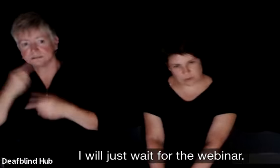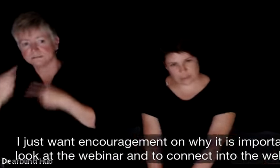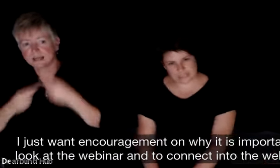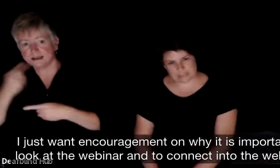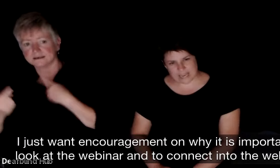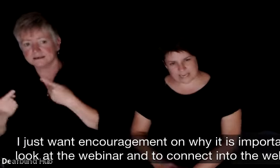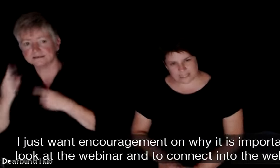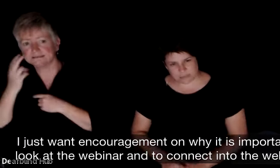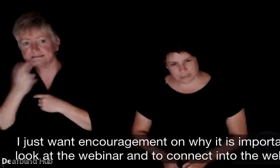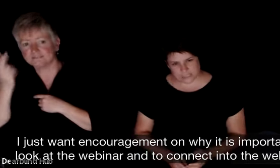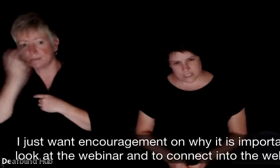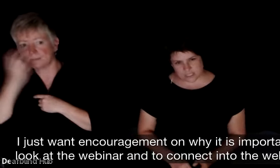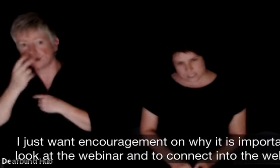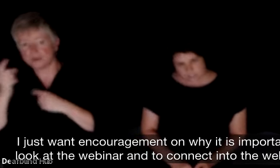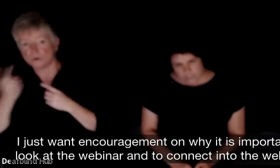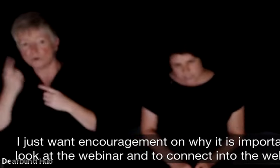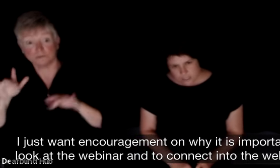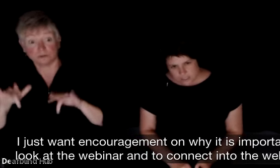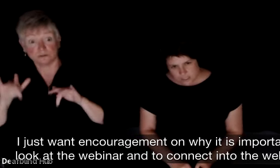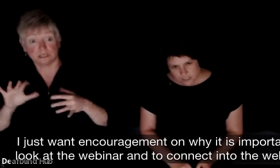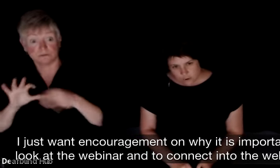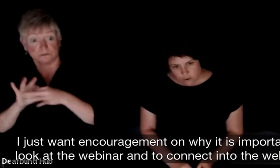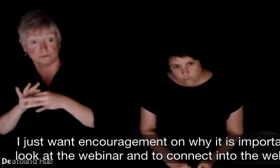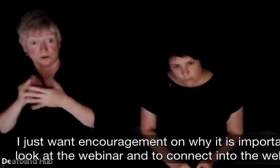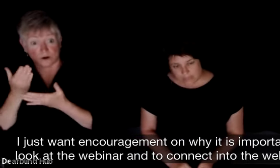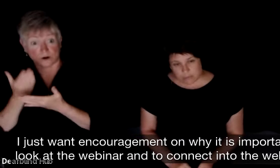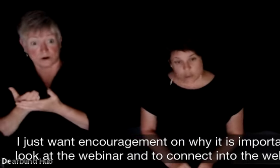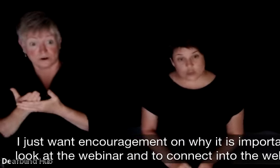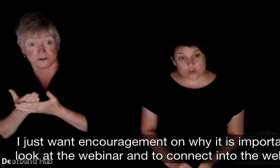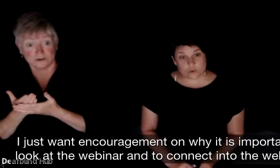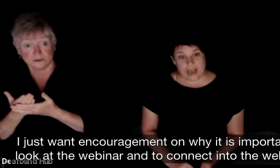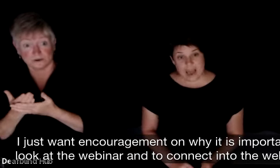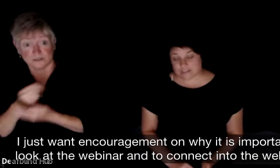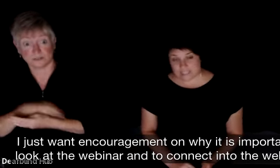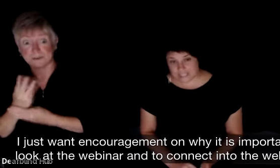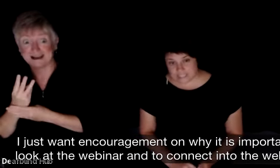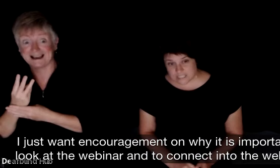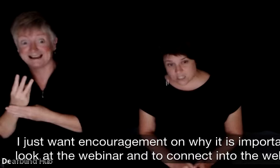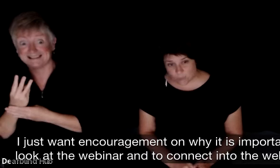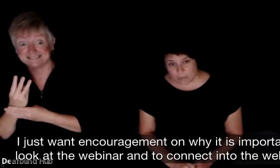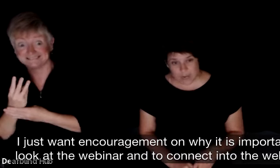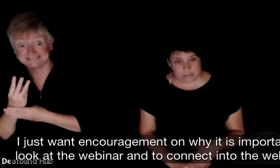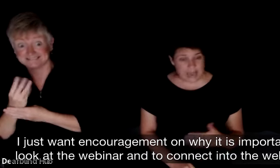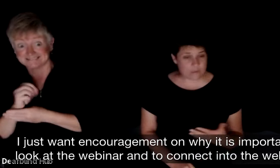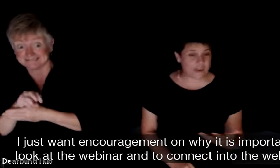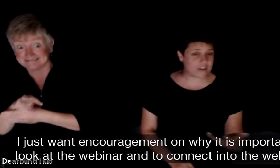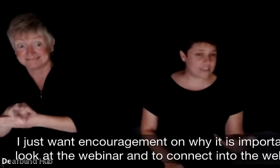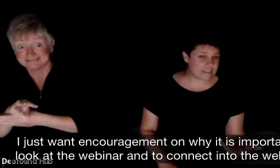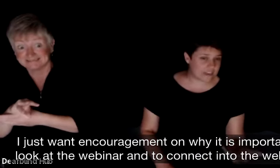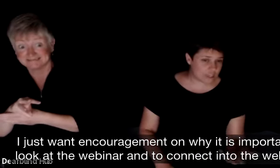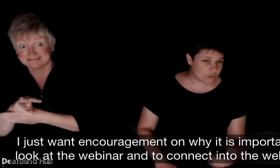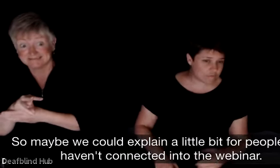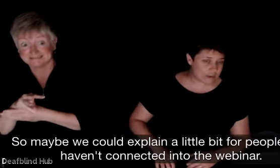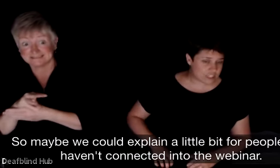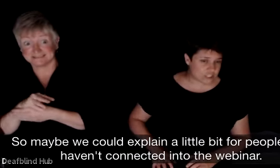maybe we could explain a little bit for people who haven't connected into the webinar, I mean, how are they going to